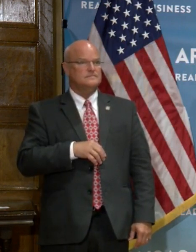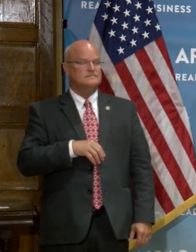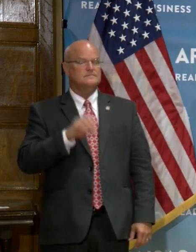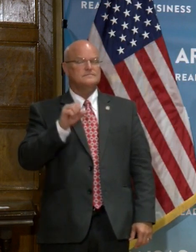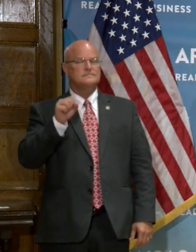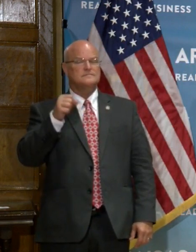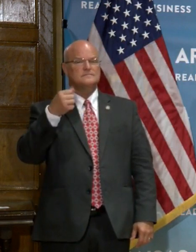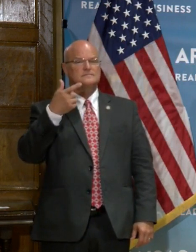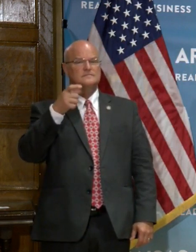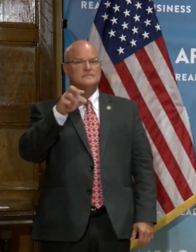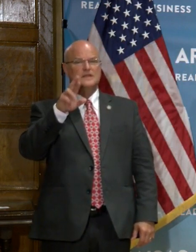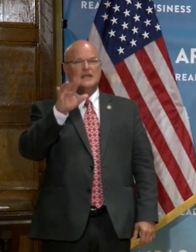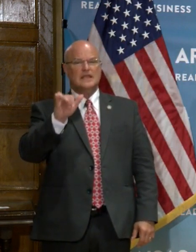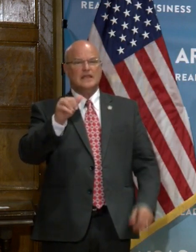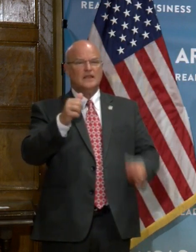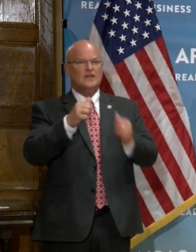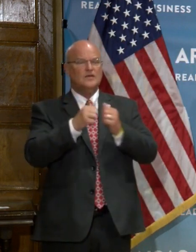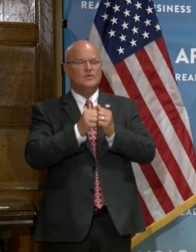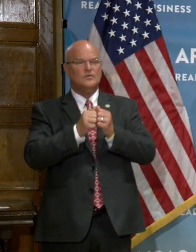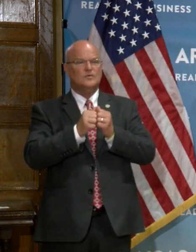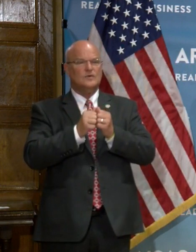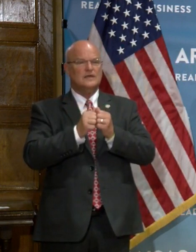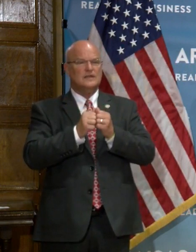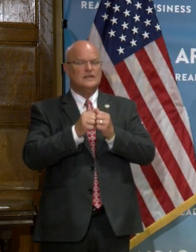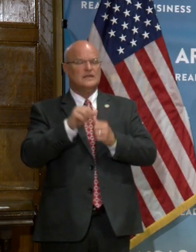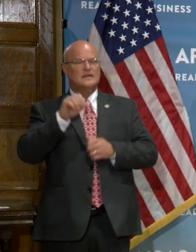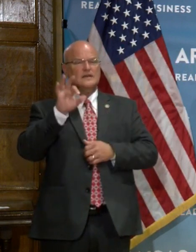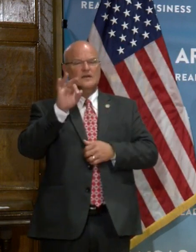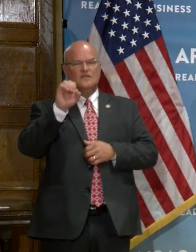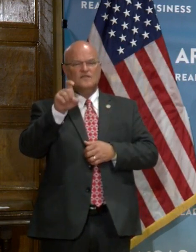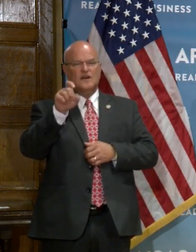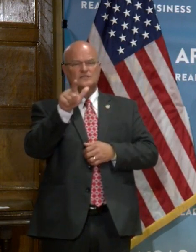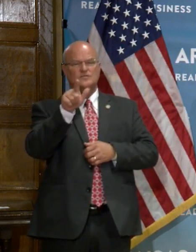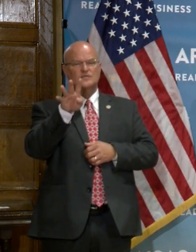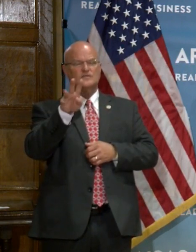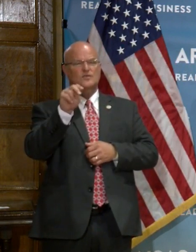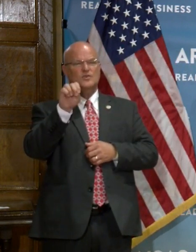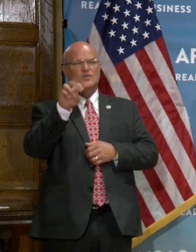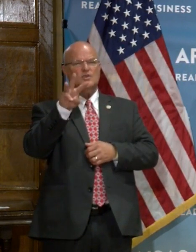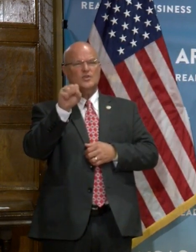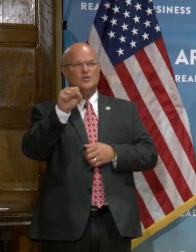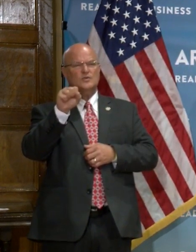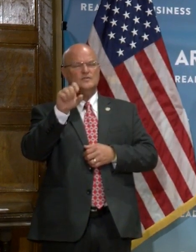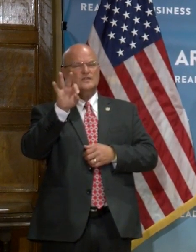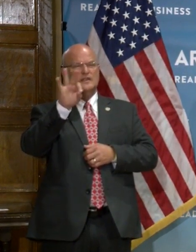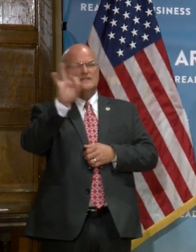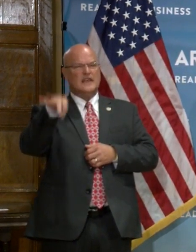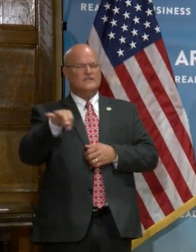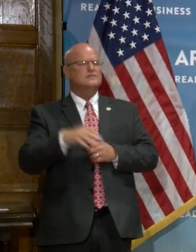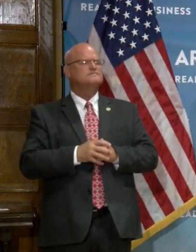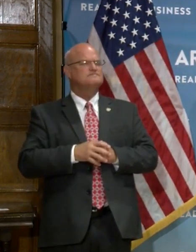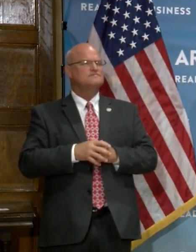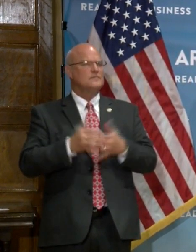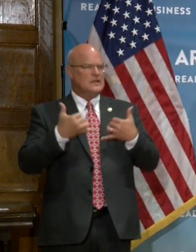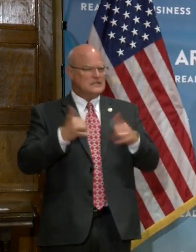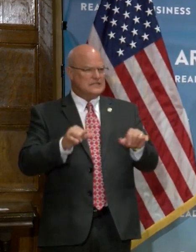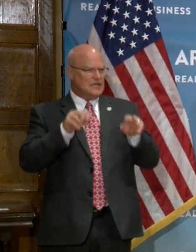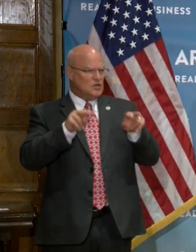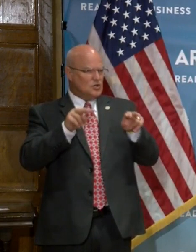Yes, Governor, this is Garrett Ferguson with KWA Fox 24 News in Fayetteville. Are you still looking